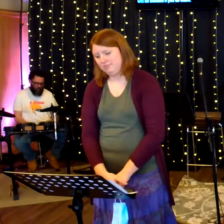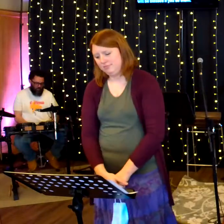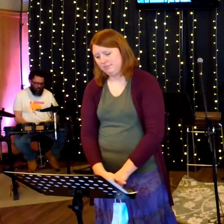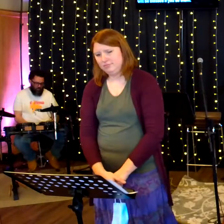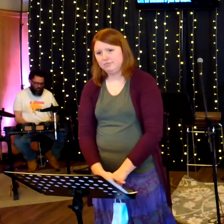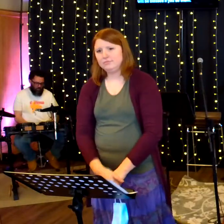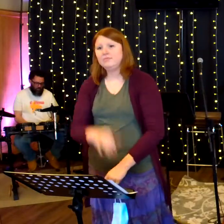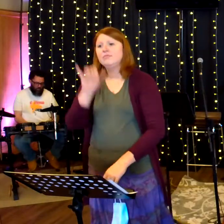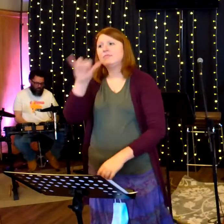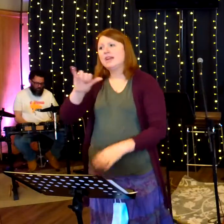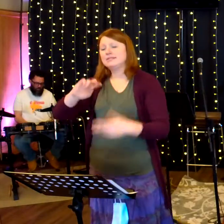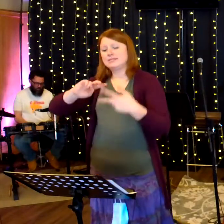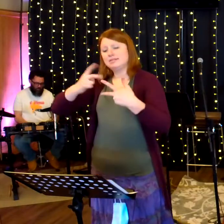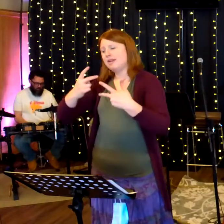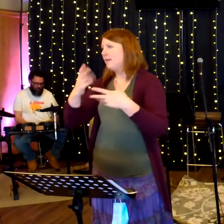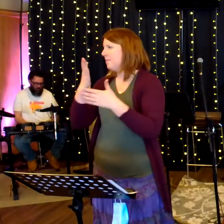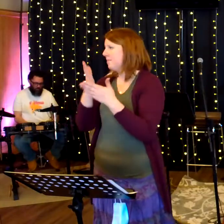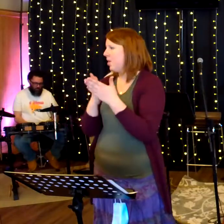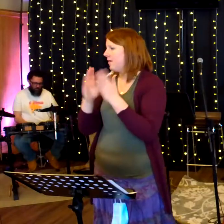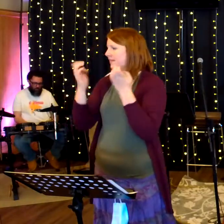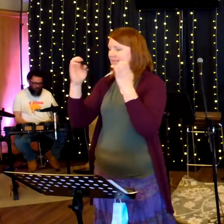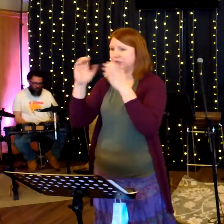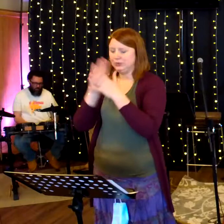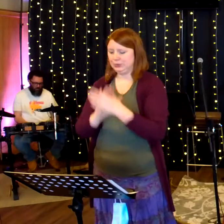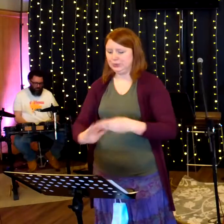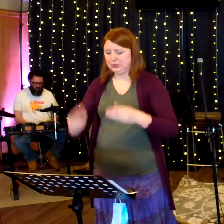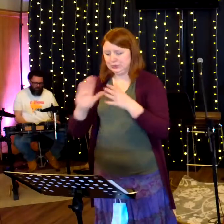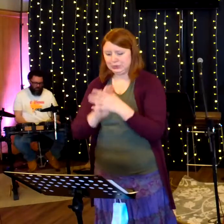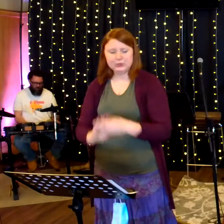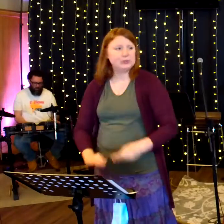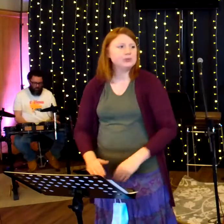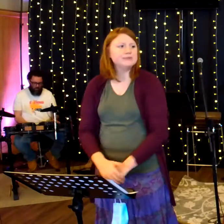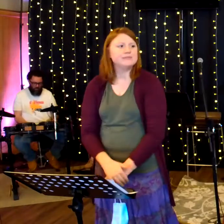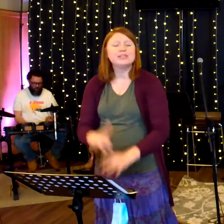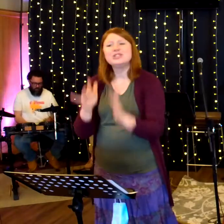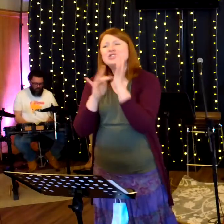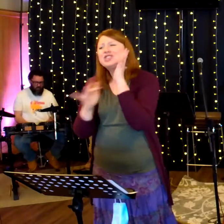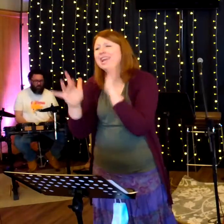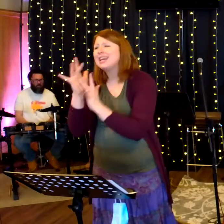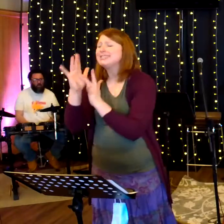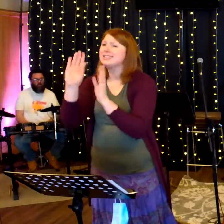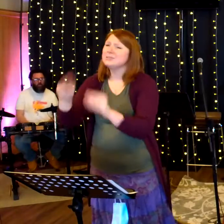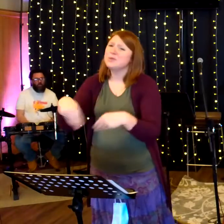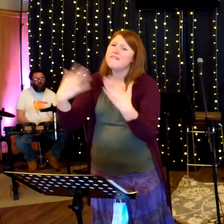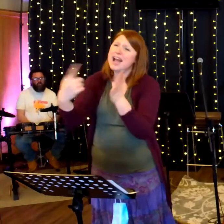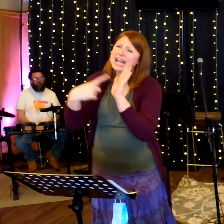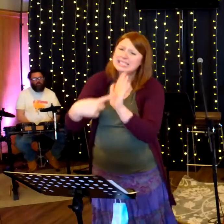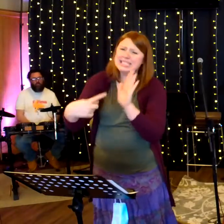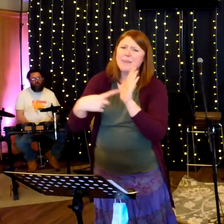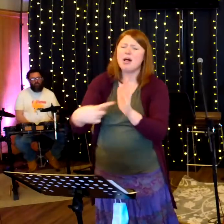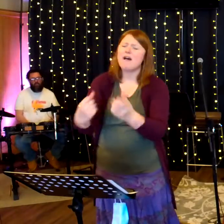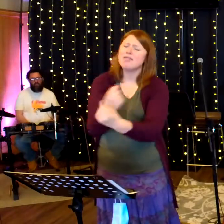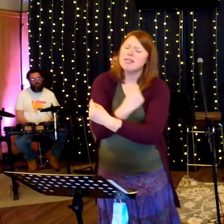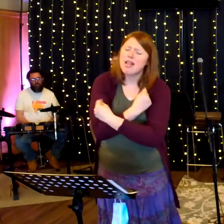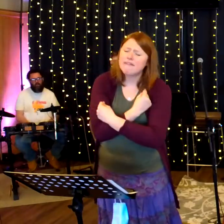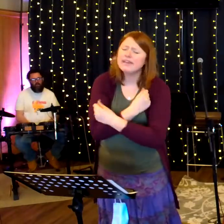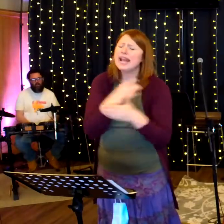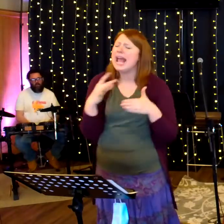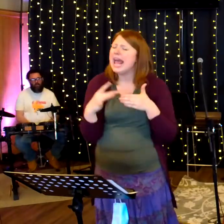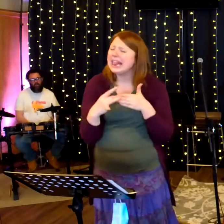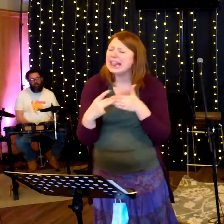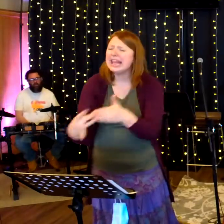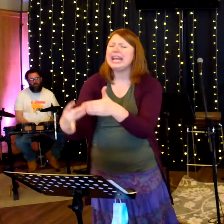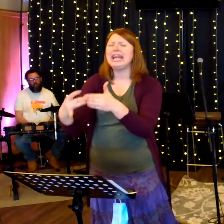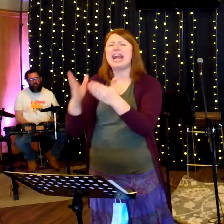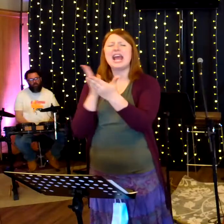from Jesus' vantage point, that he gave us an example of loving and leading in service, no matter who you are